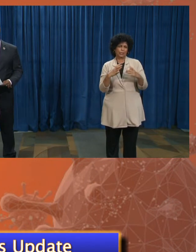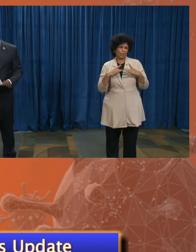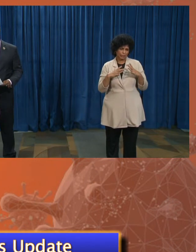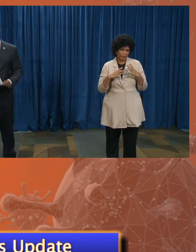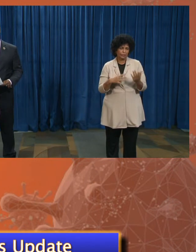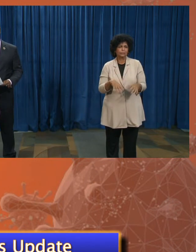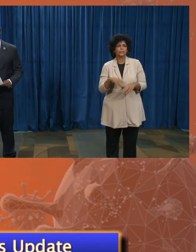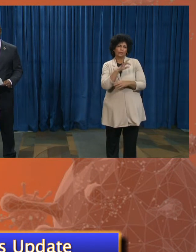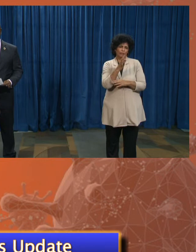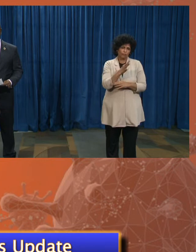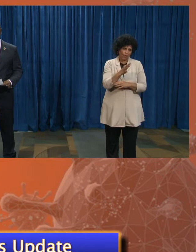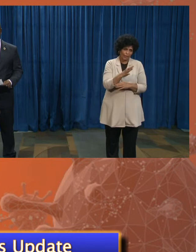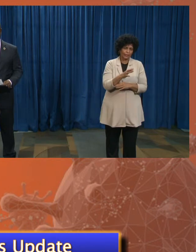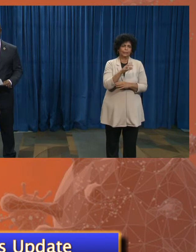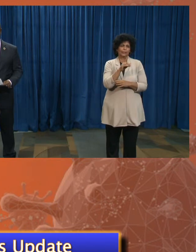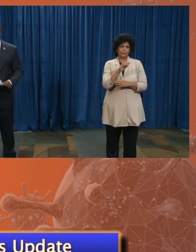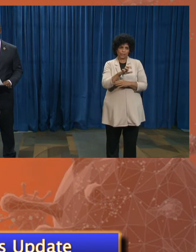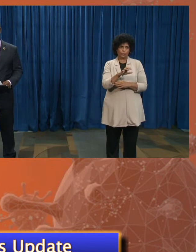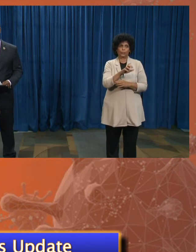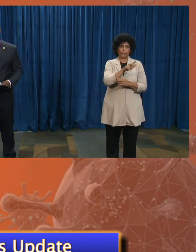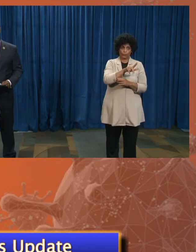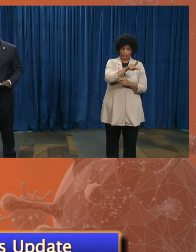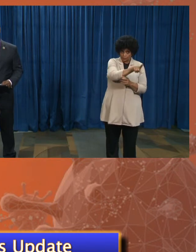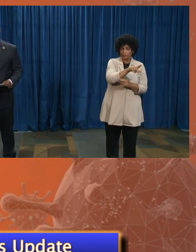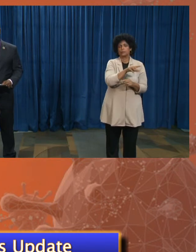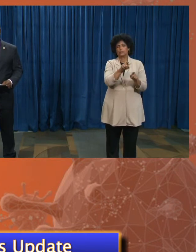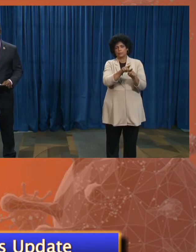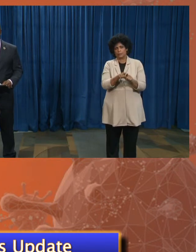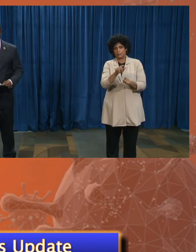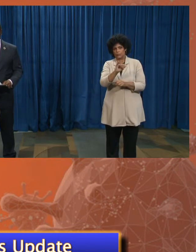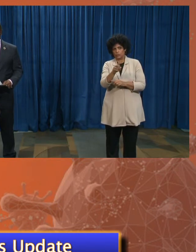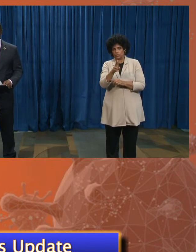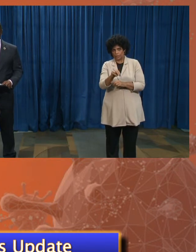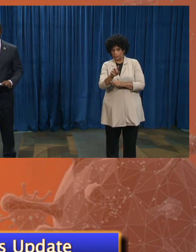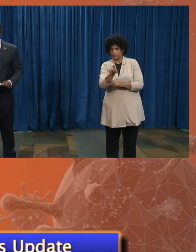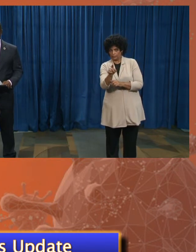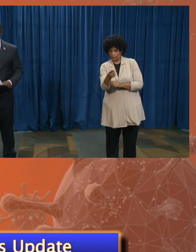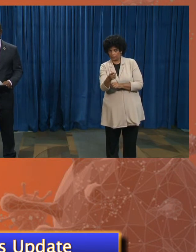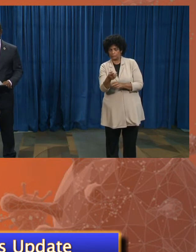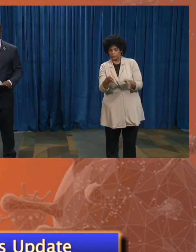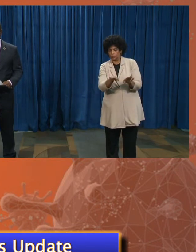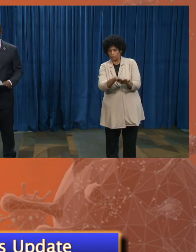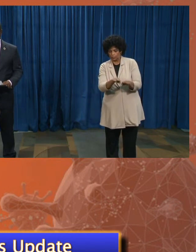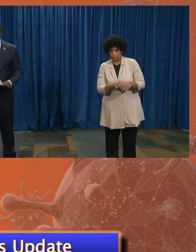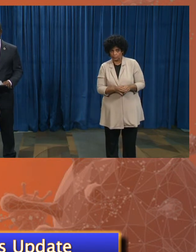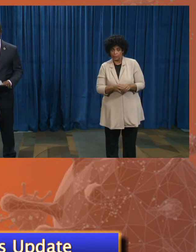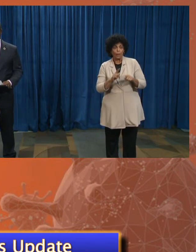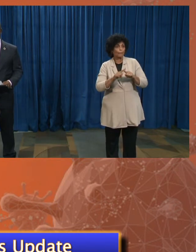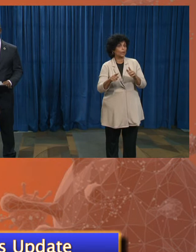Saturday, January 1st. Effective immediately, Orange